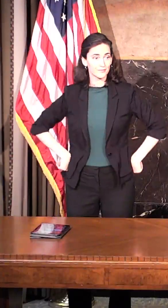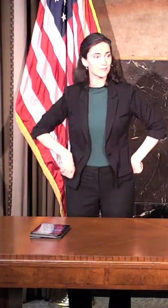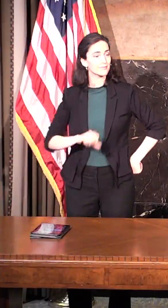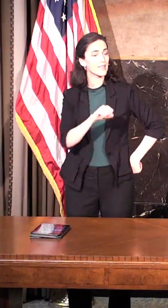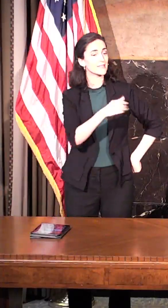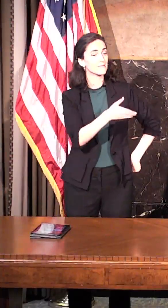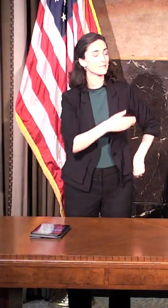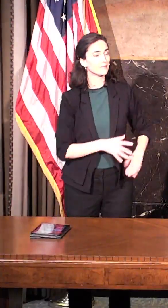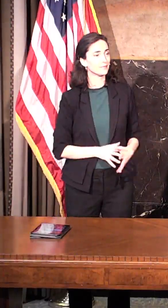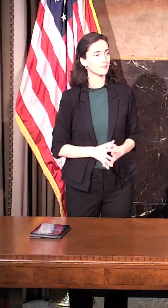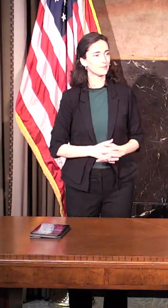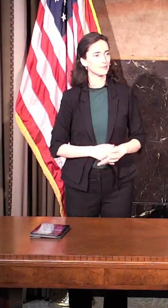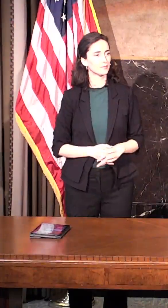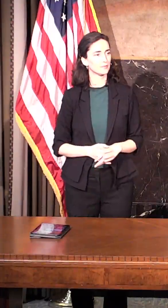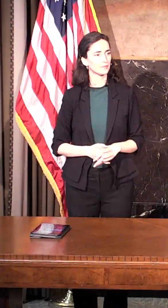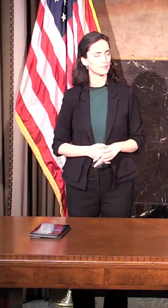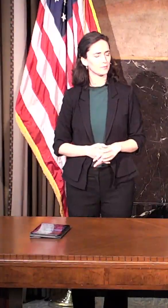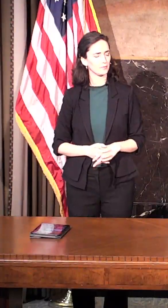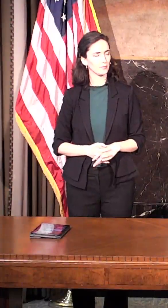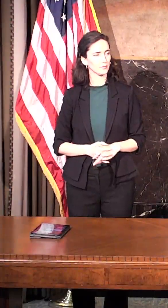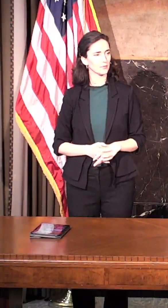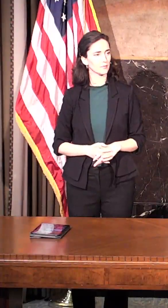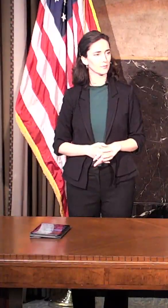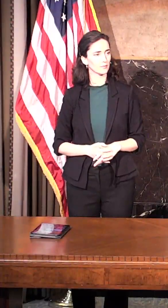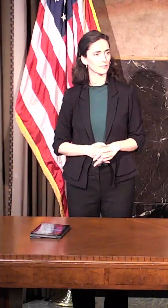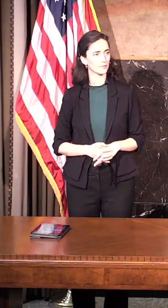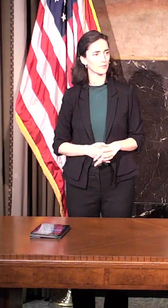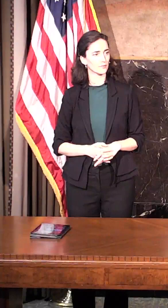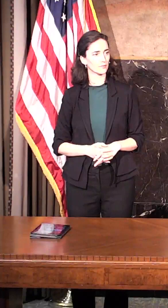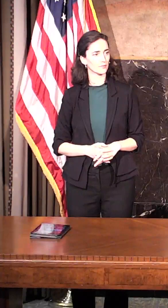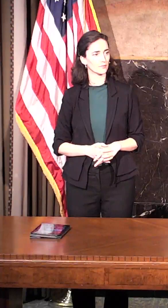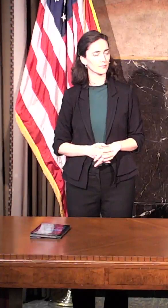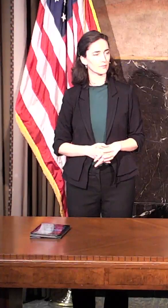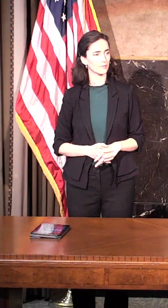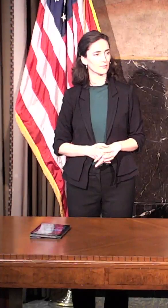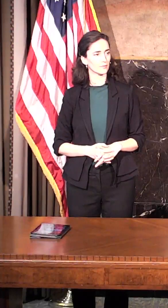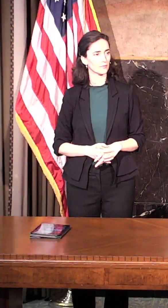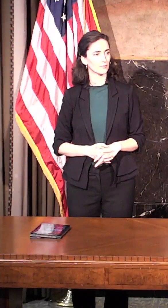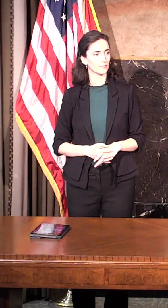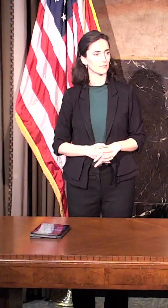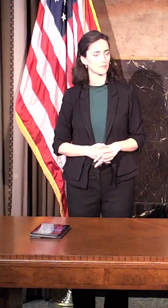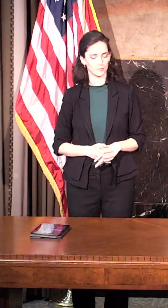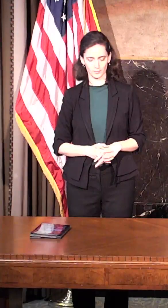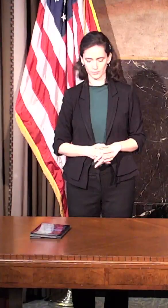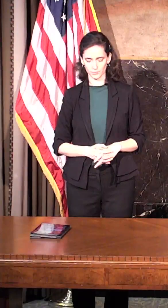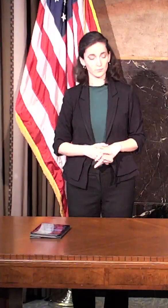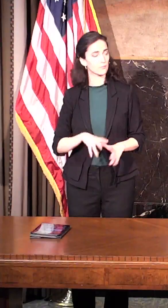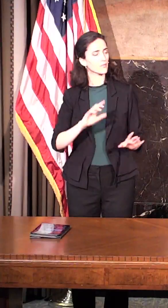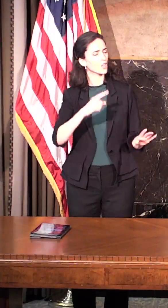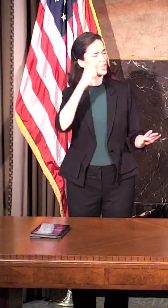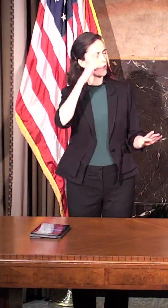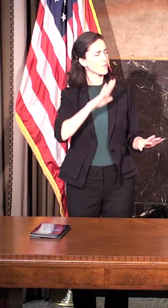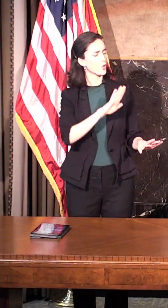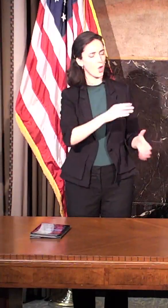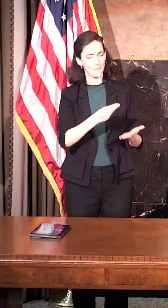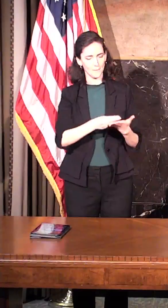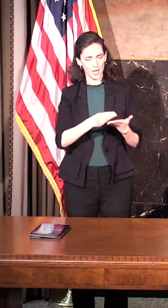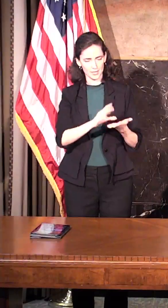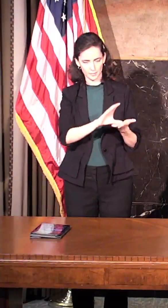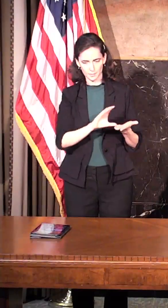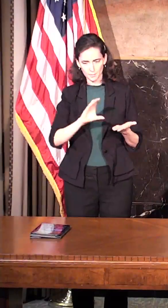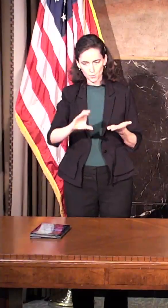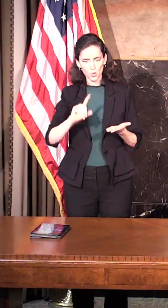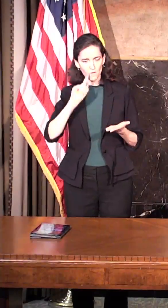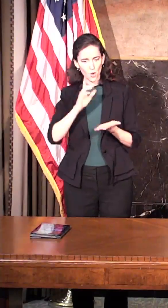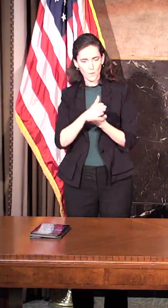ma'am. In terms of the money that's used to balance the budget and avoid the cuts, is that all, is